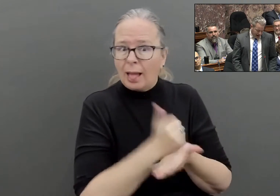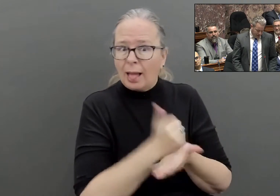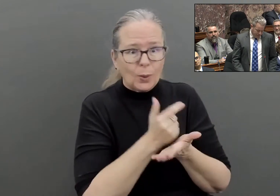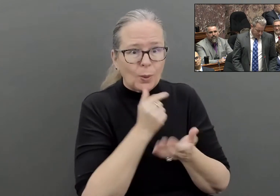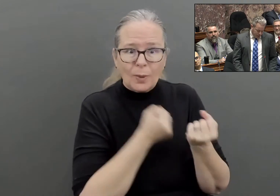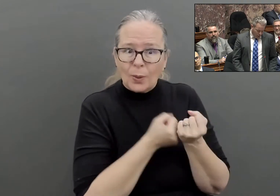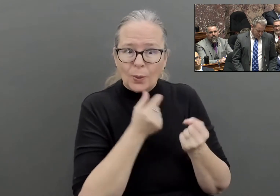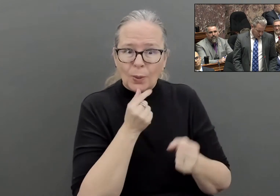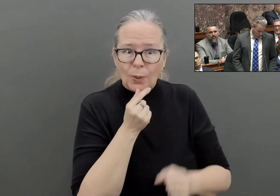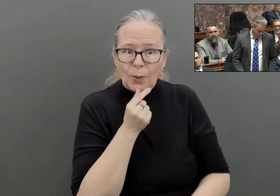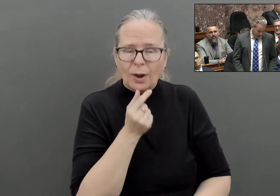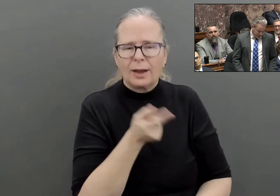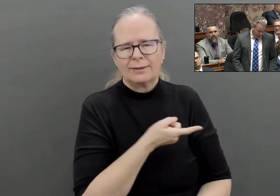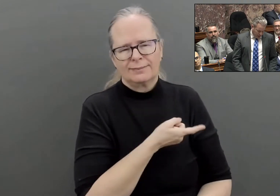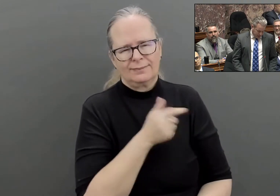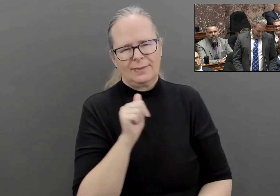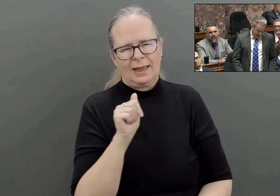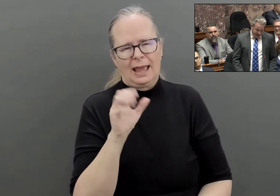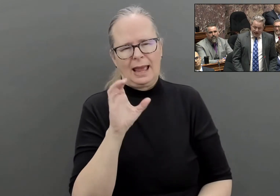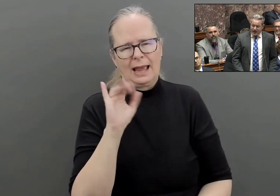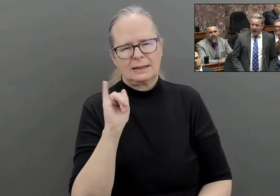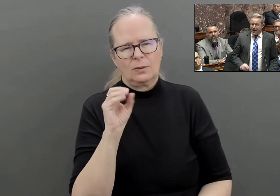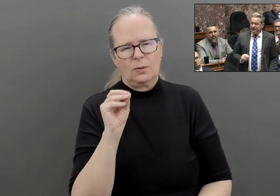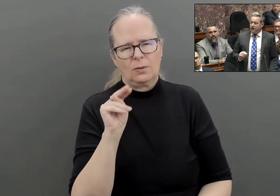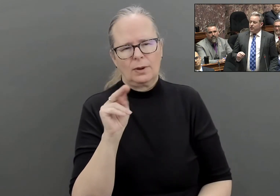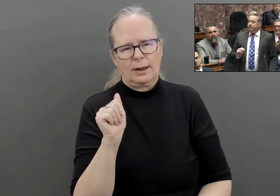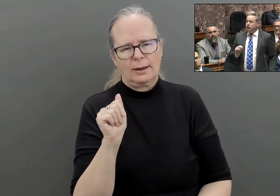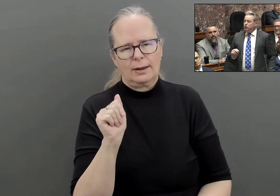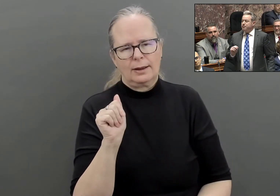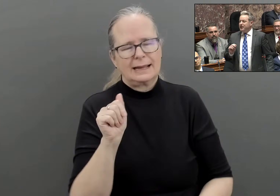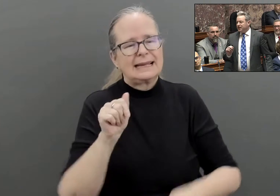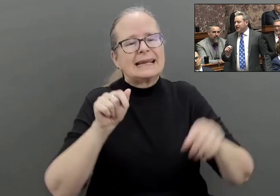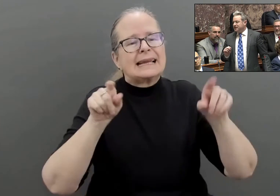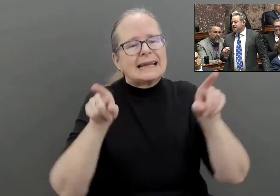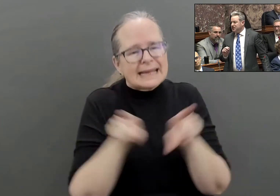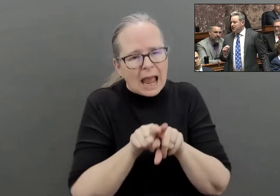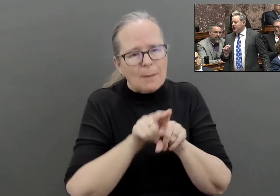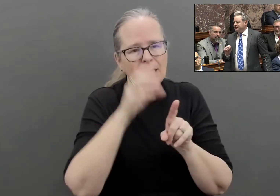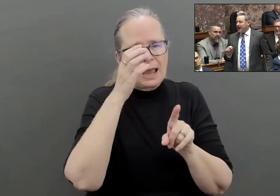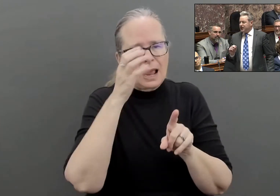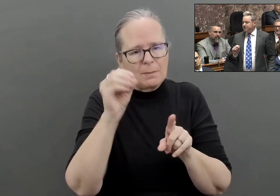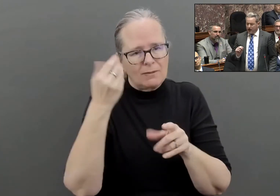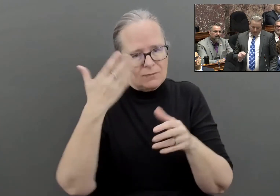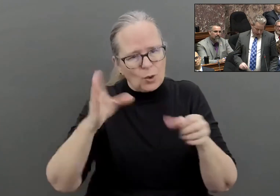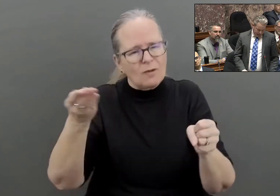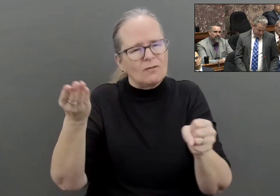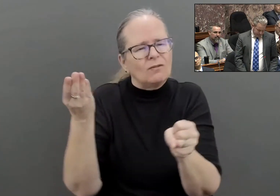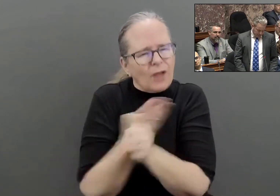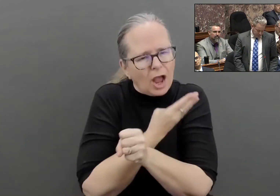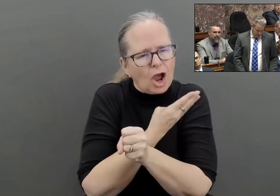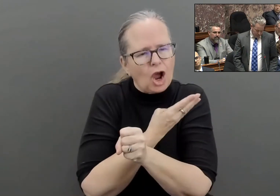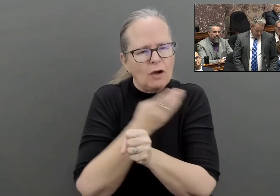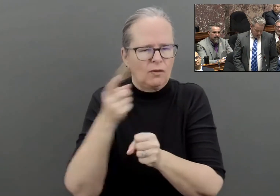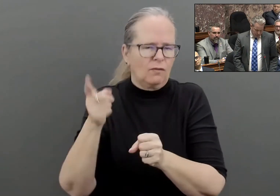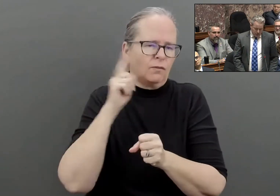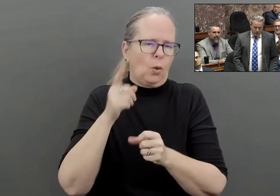was fired for the North Shore wastewater plant after it blew billions of taxpayer money.